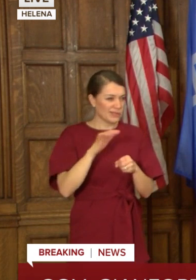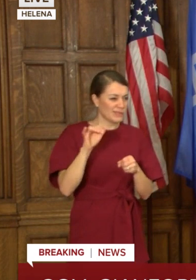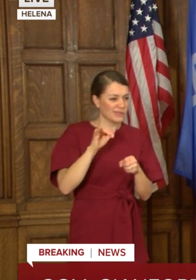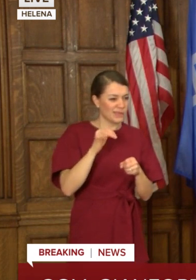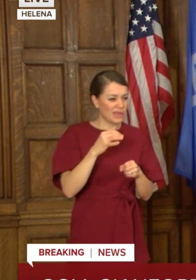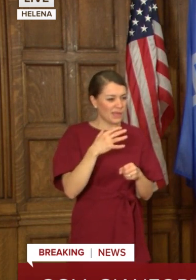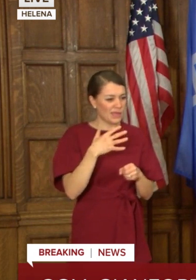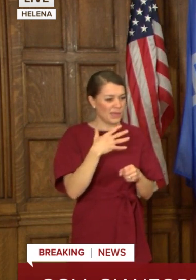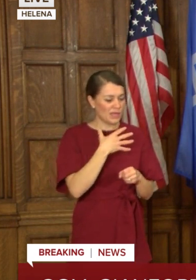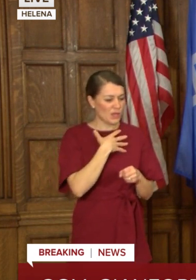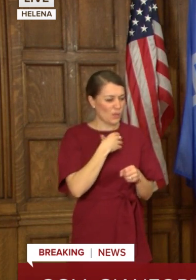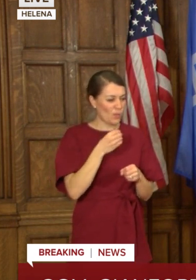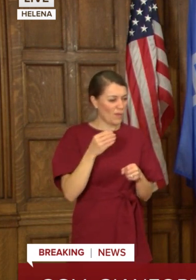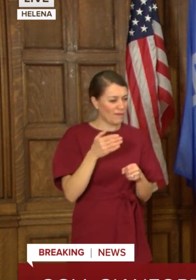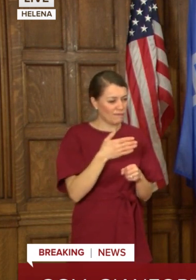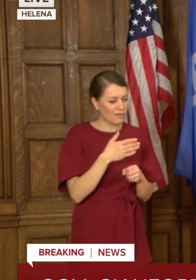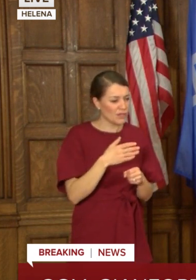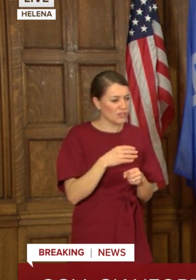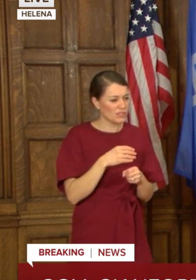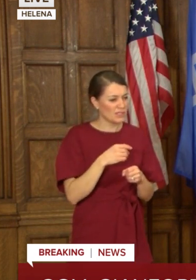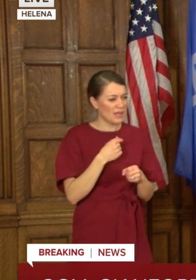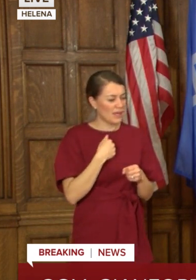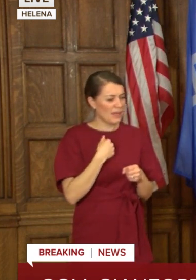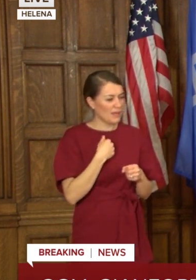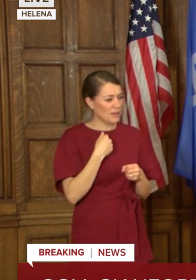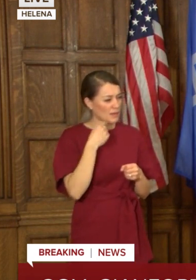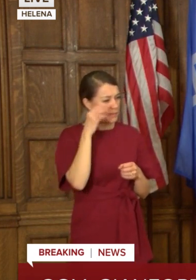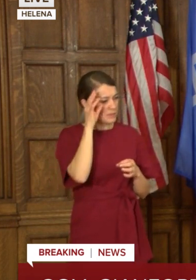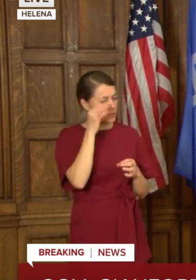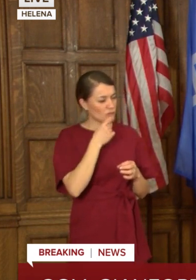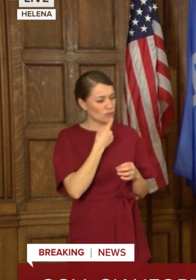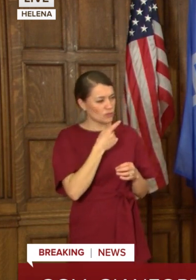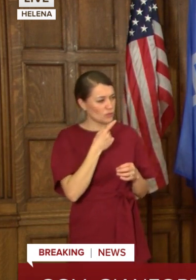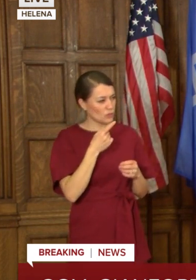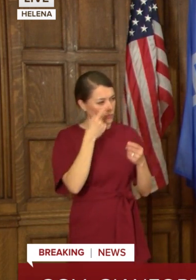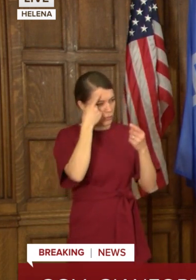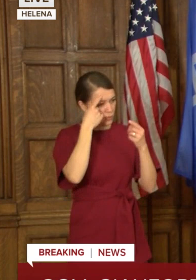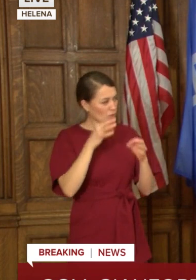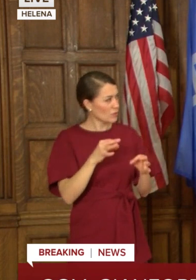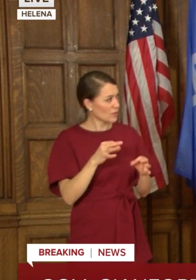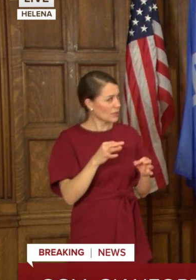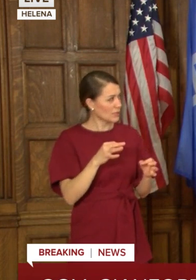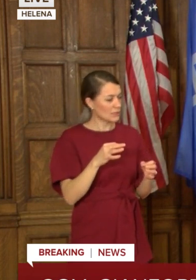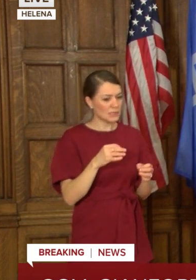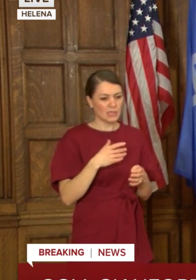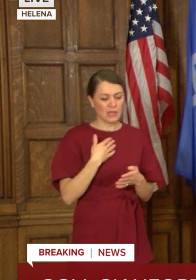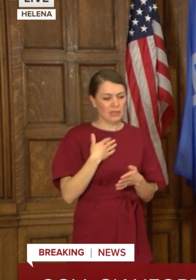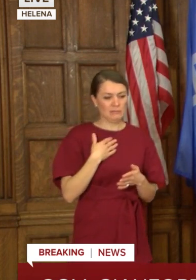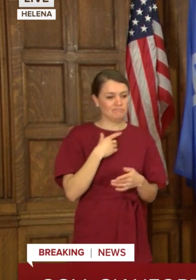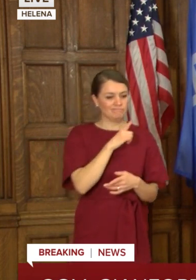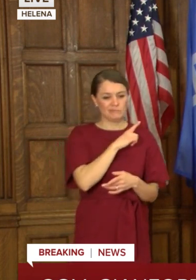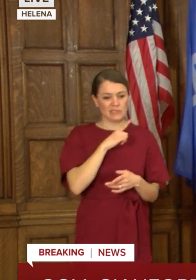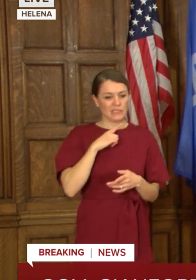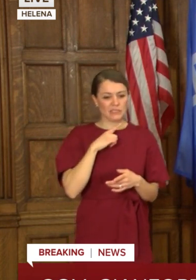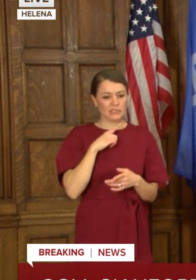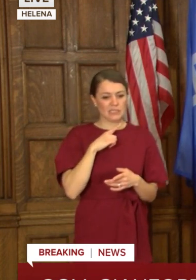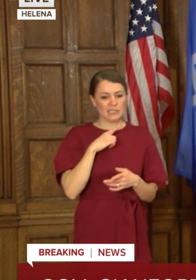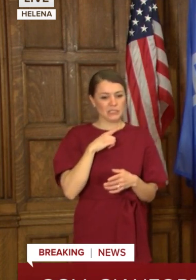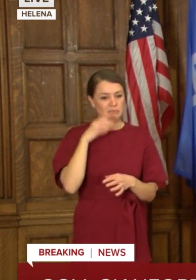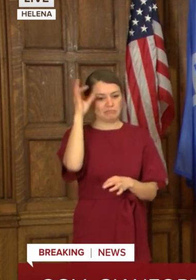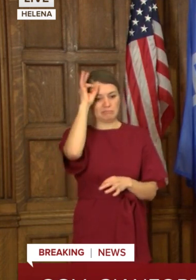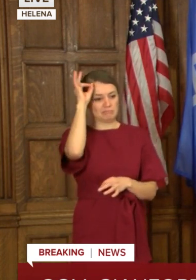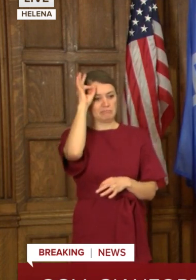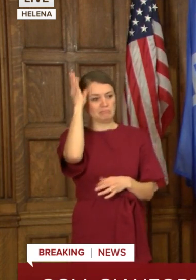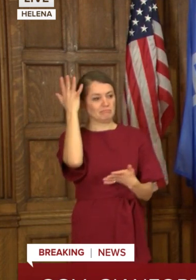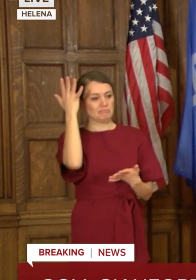to businesses. And I'm curious if you agree with that approach in principle. Yeah, again, I'm not going to comment on legislation that hasn't made it to my desk yet, but